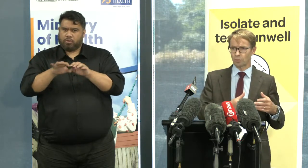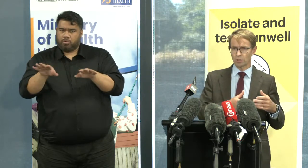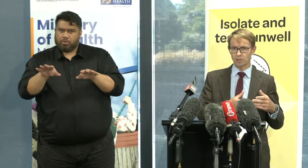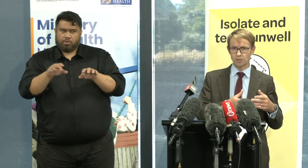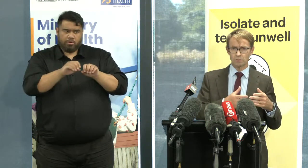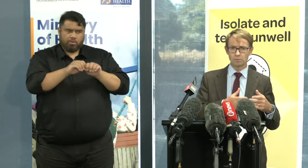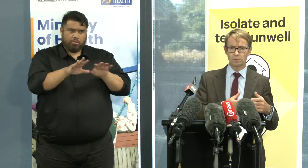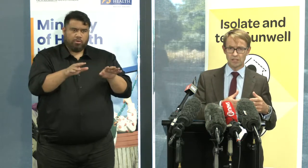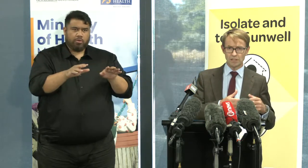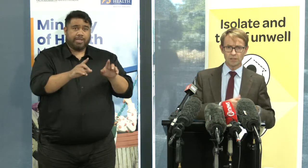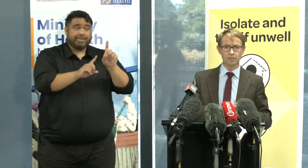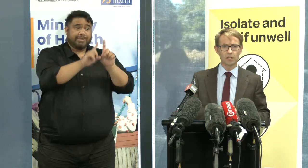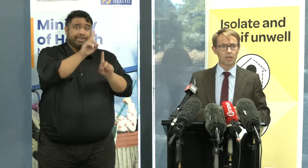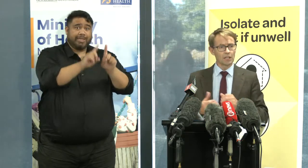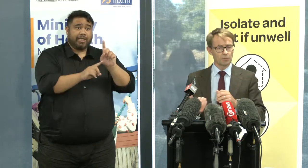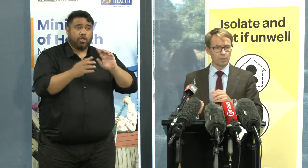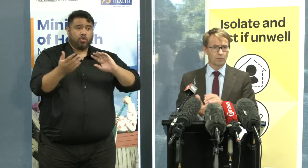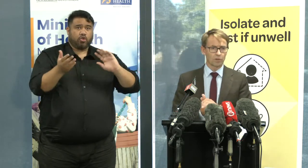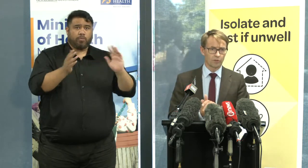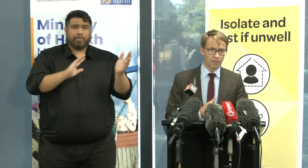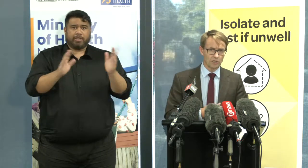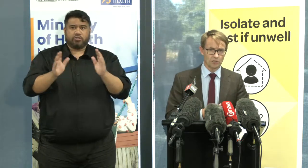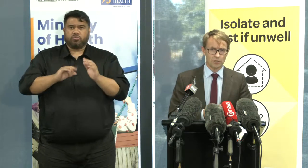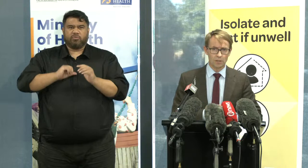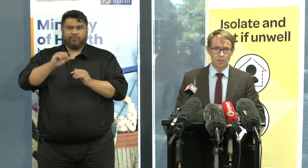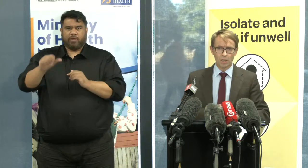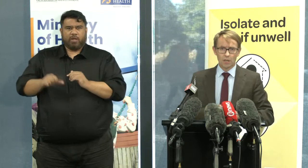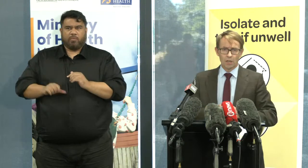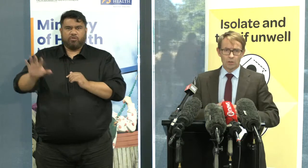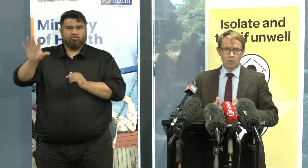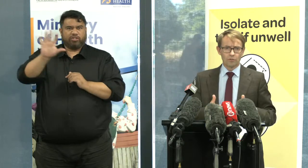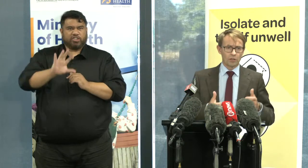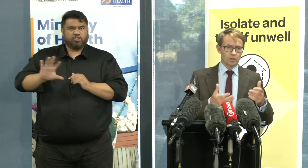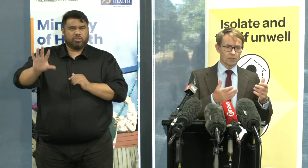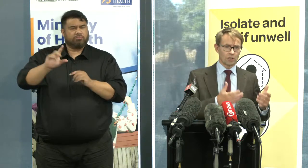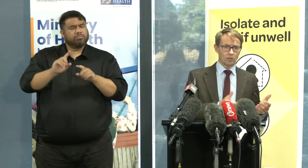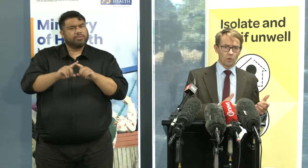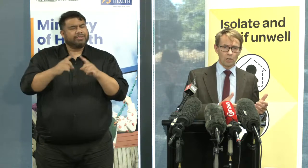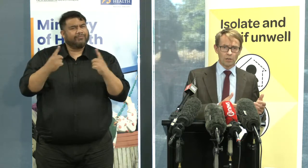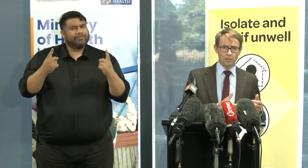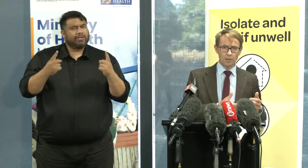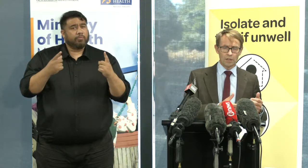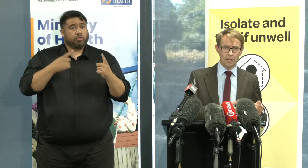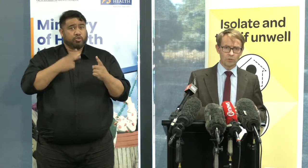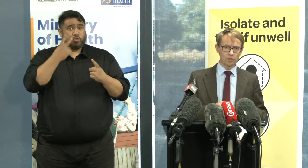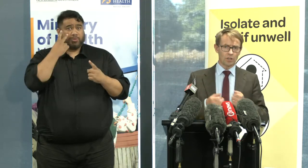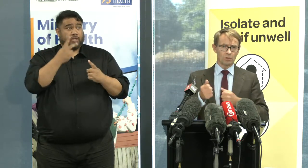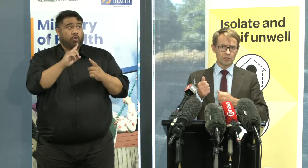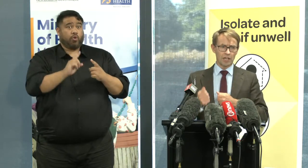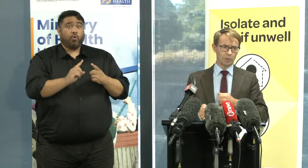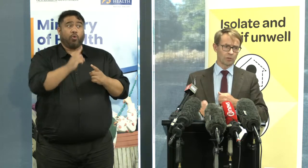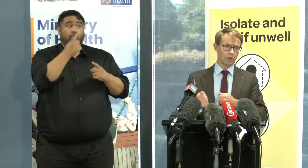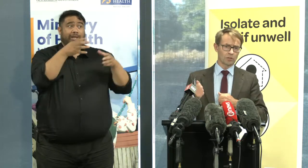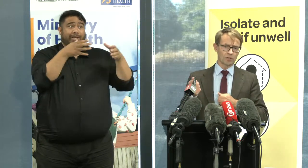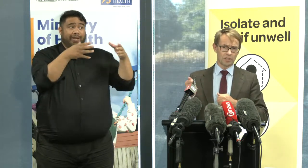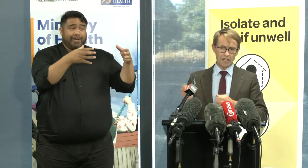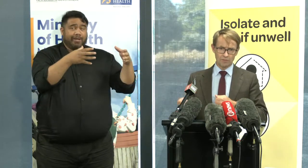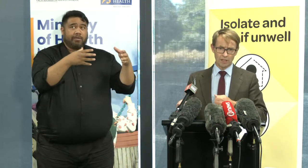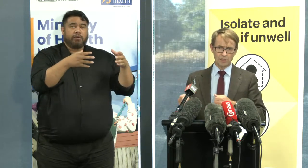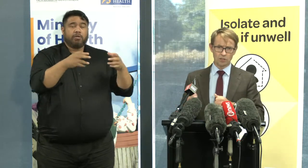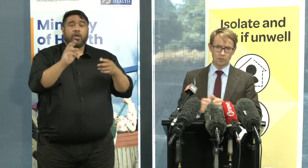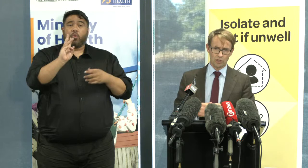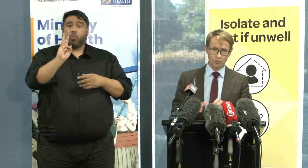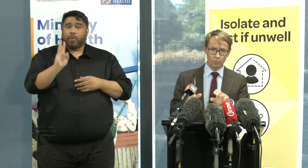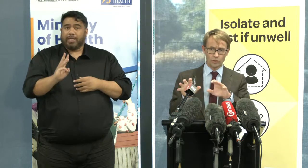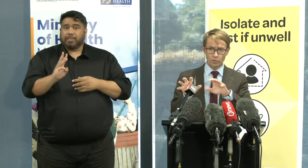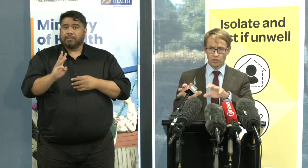main metropolitan centres compared with the regions. You will have noticed that in Auckland and also in Capital Coast and Hutt